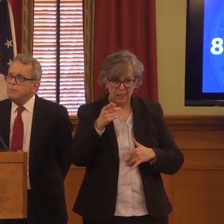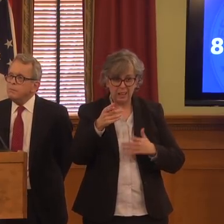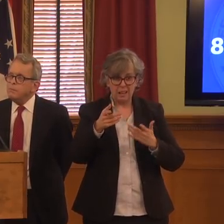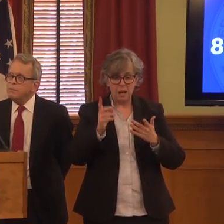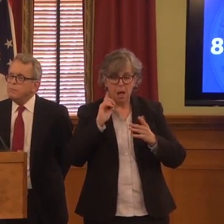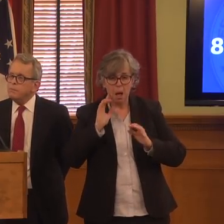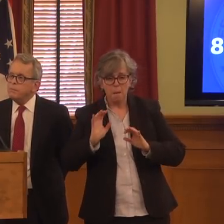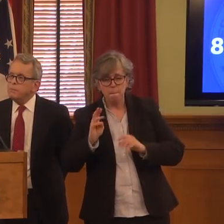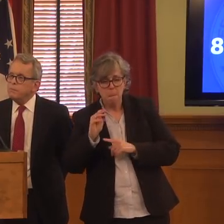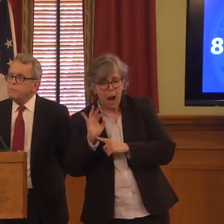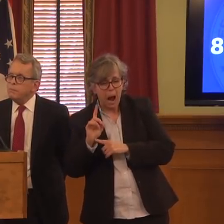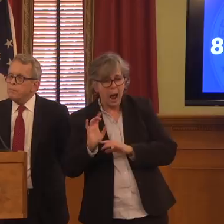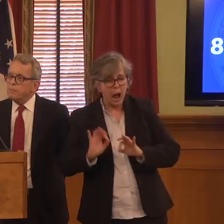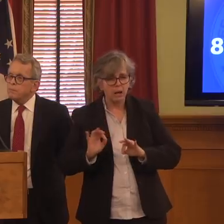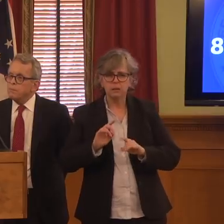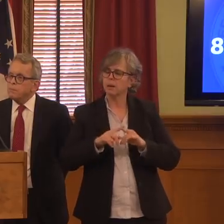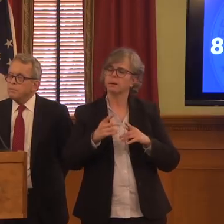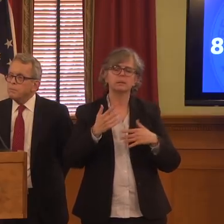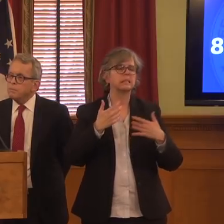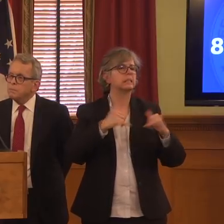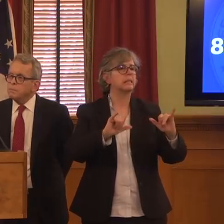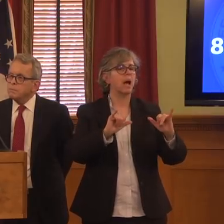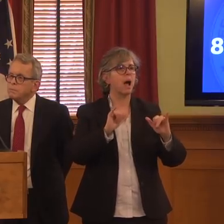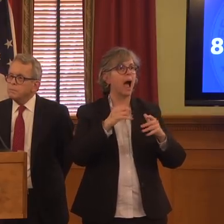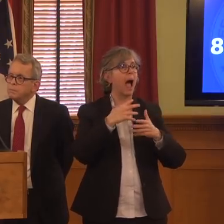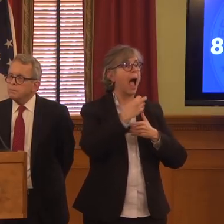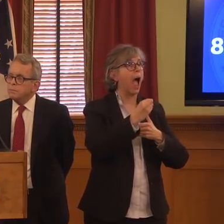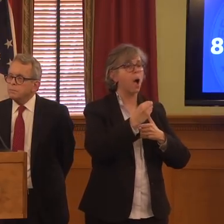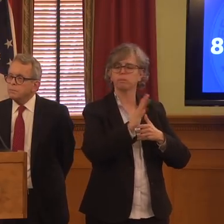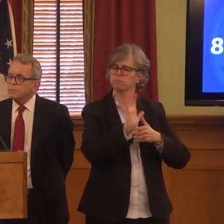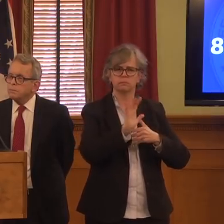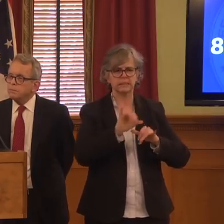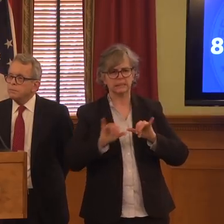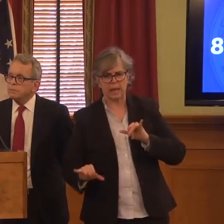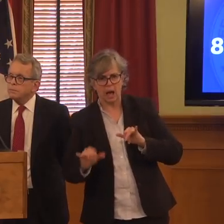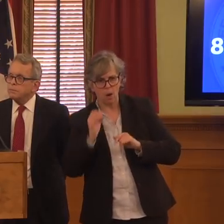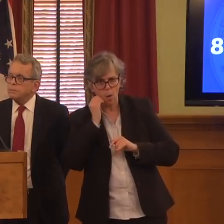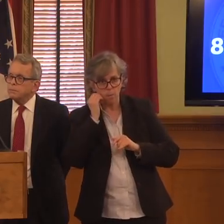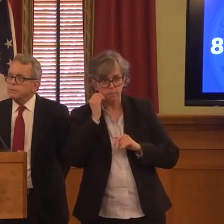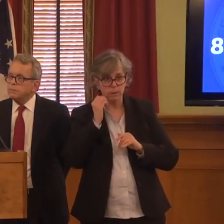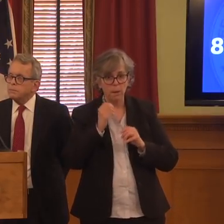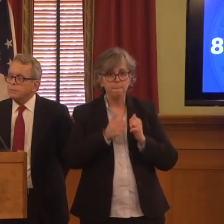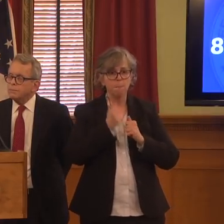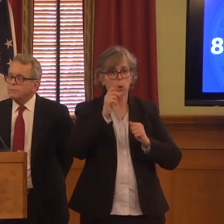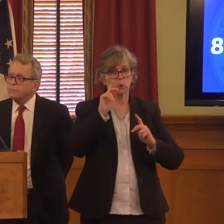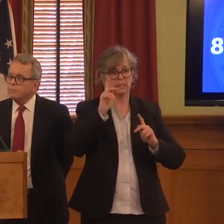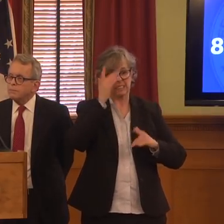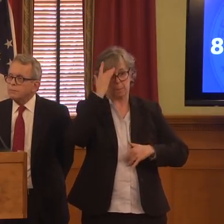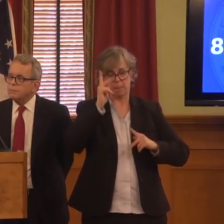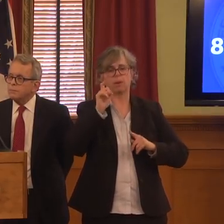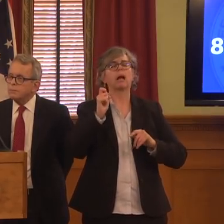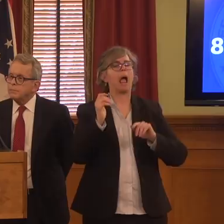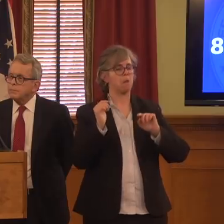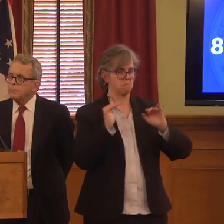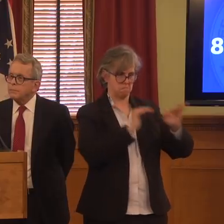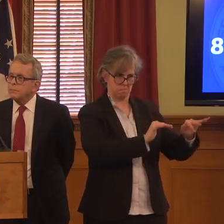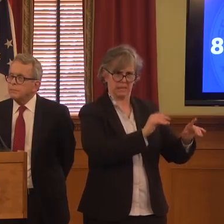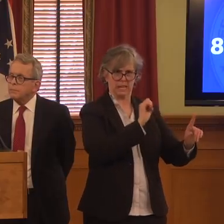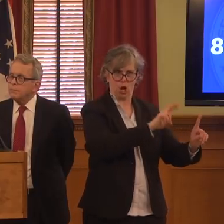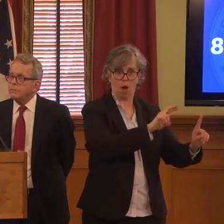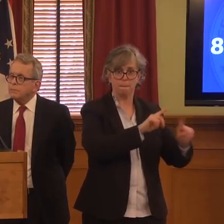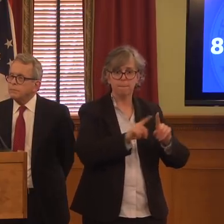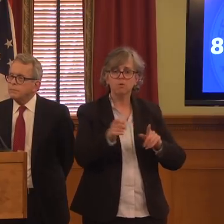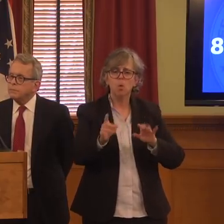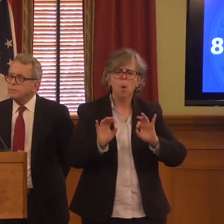need the sickest people right now going to our emergency rooms. I'll give you more guidance on that in the days to come.